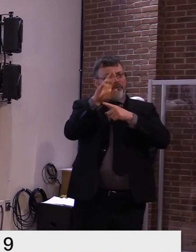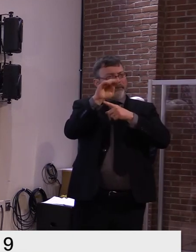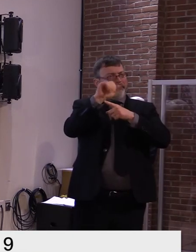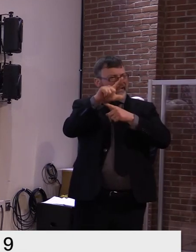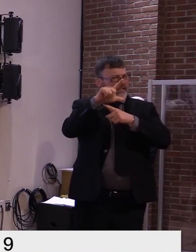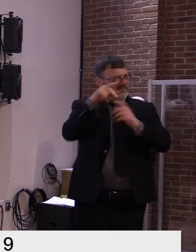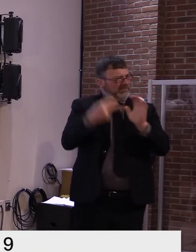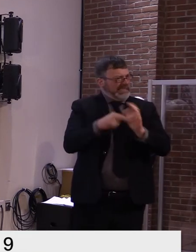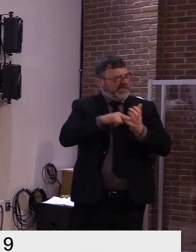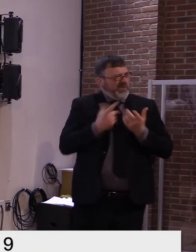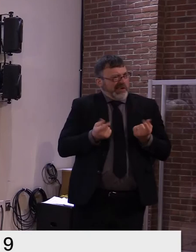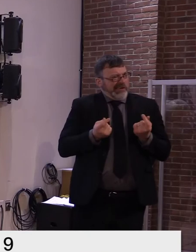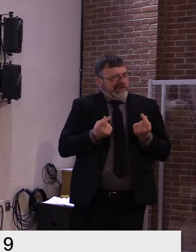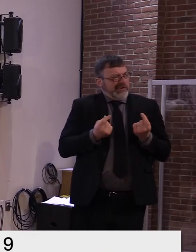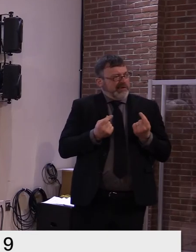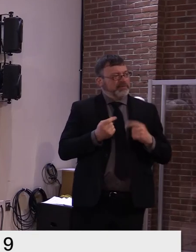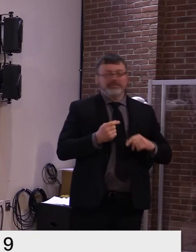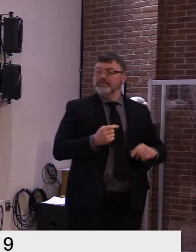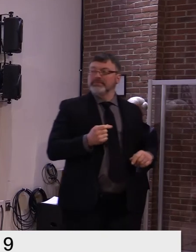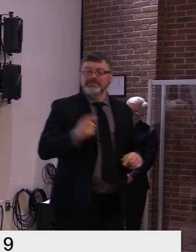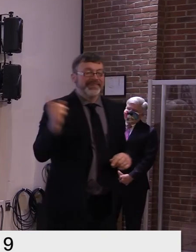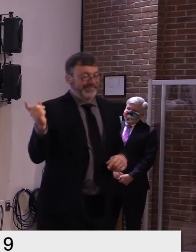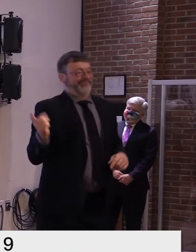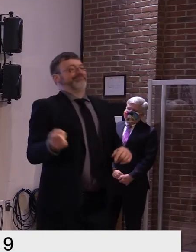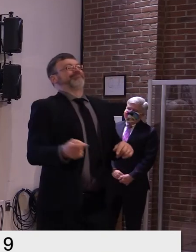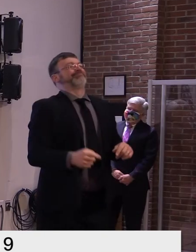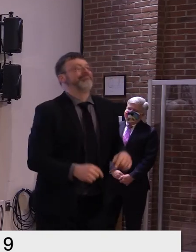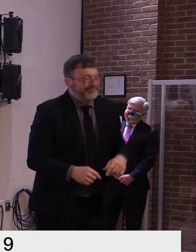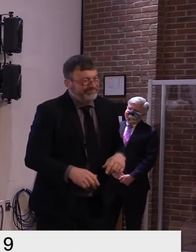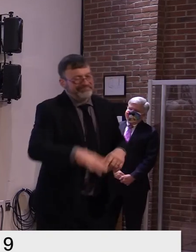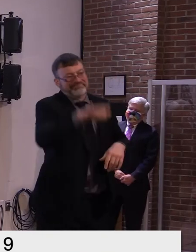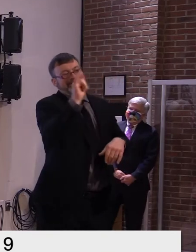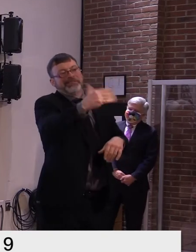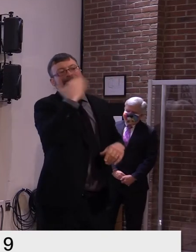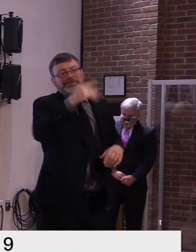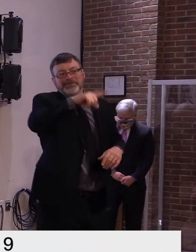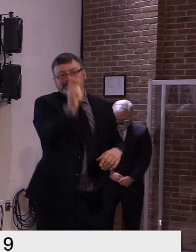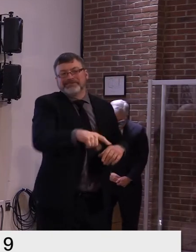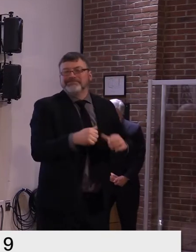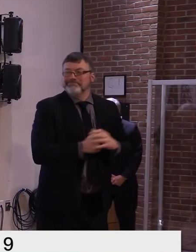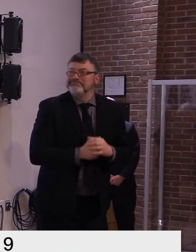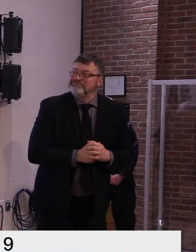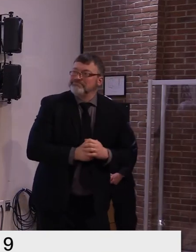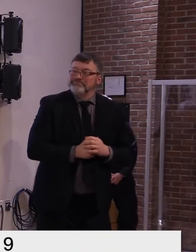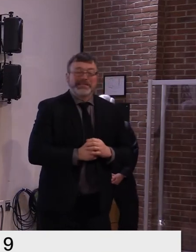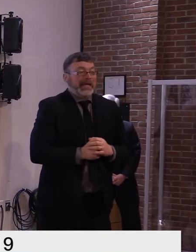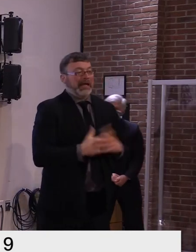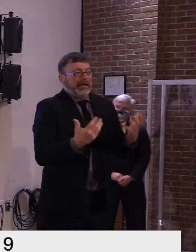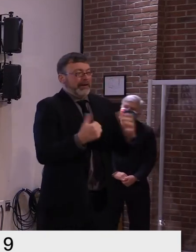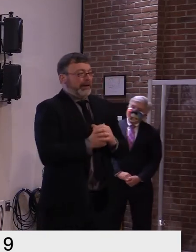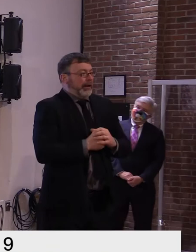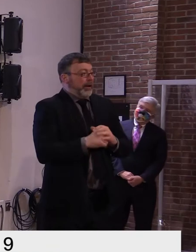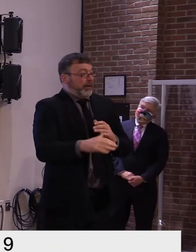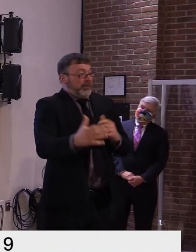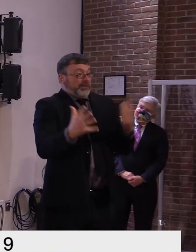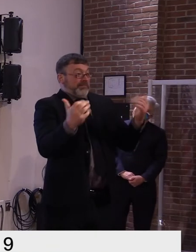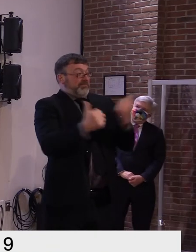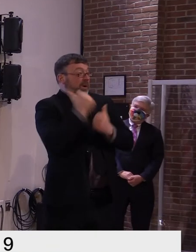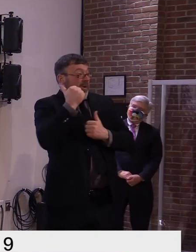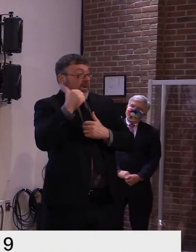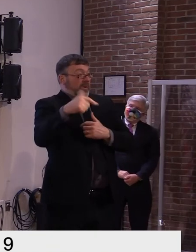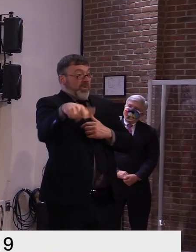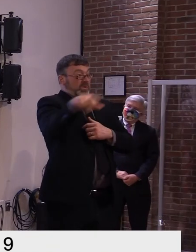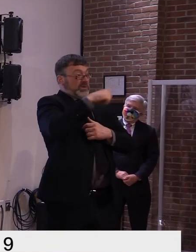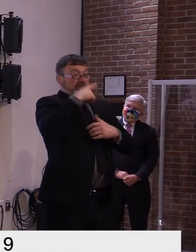Thanks, Kat. That's a great question. I think most people in the country feel that normal